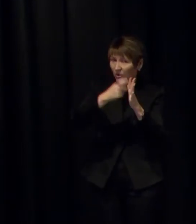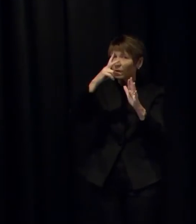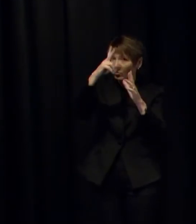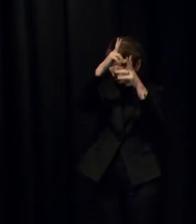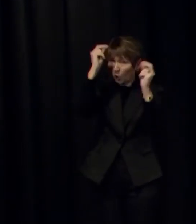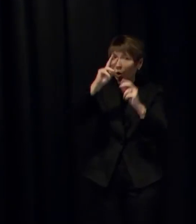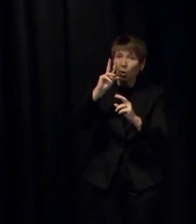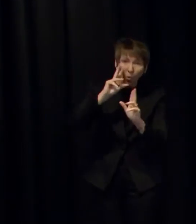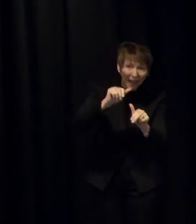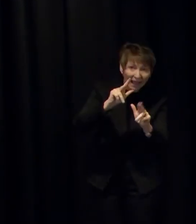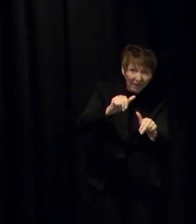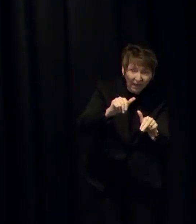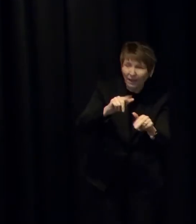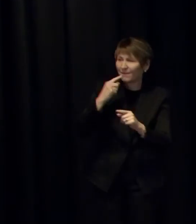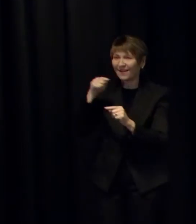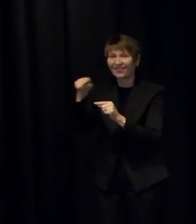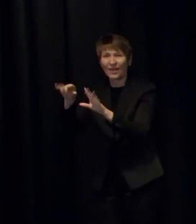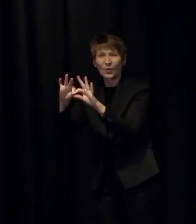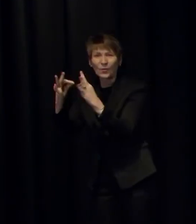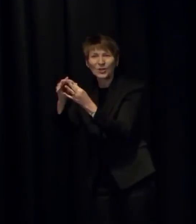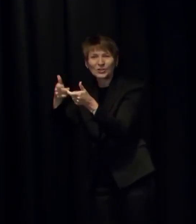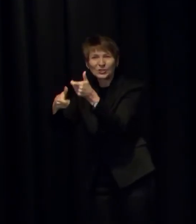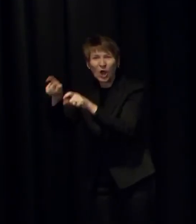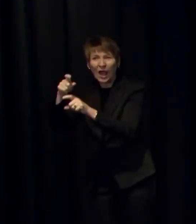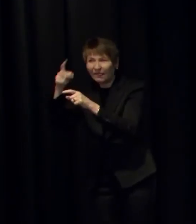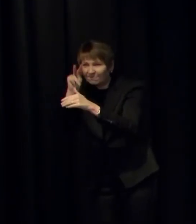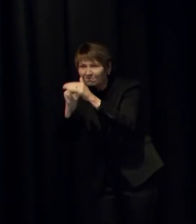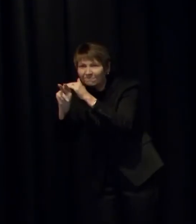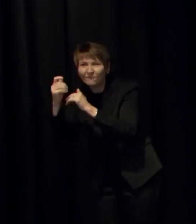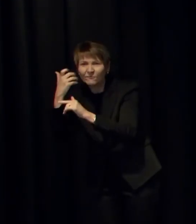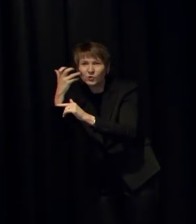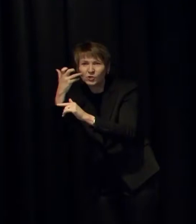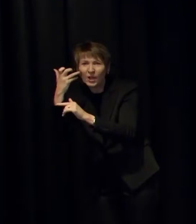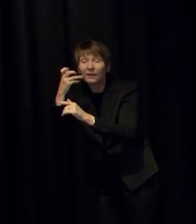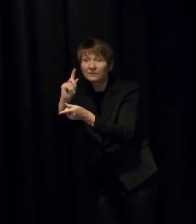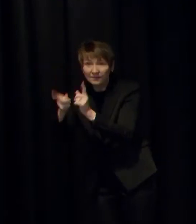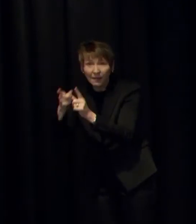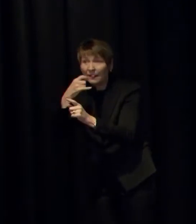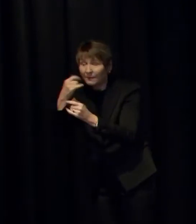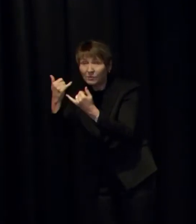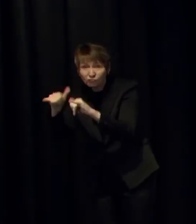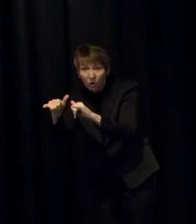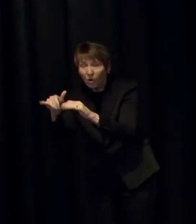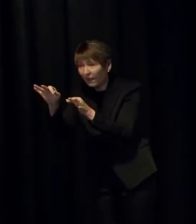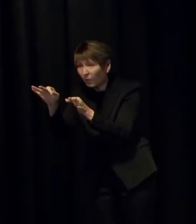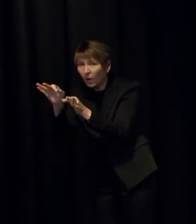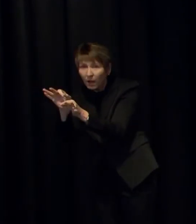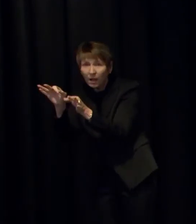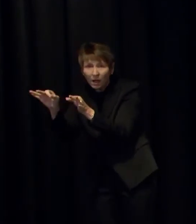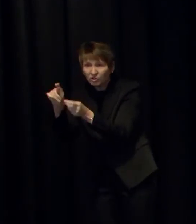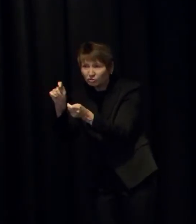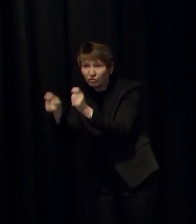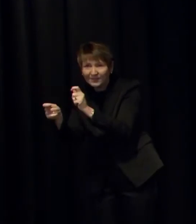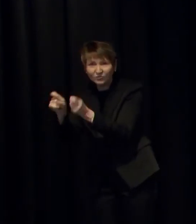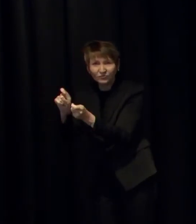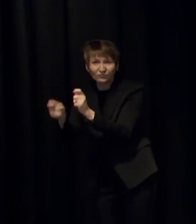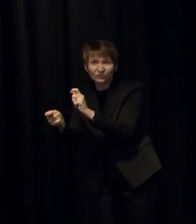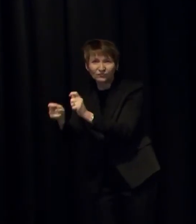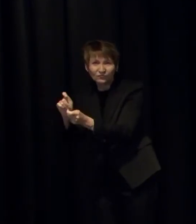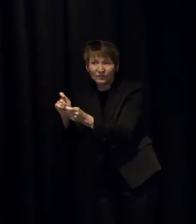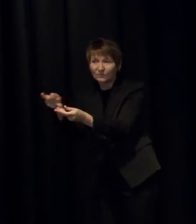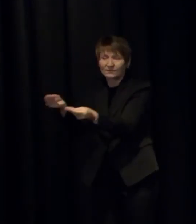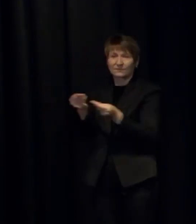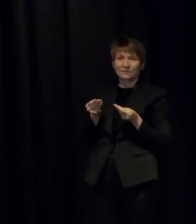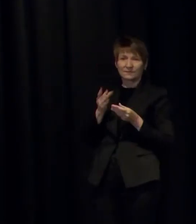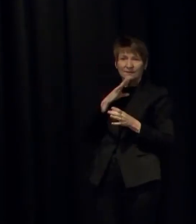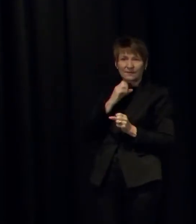So that's a wholly good thing. But if you want further briefings on what we think the trajectory is, and they'll